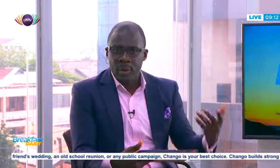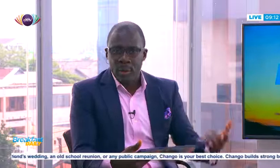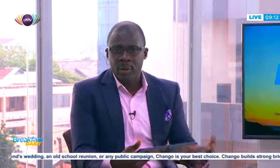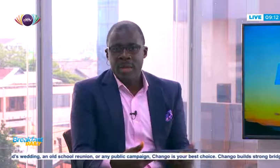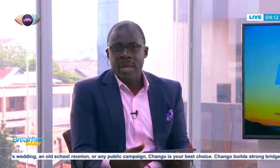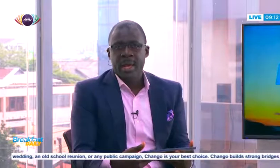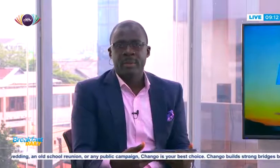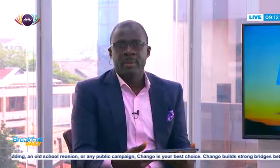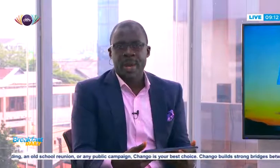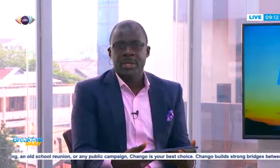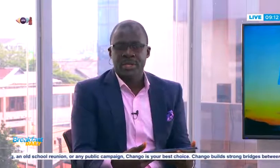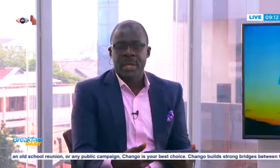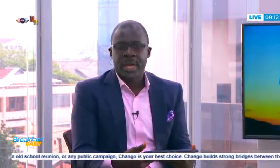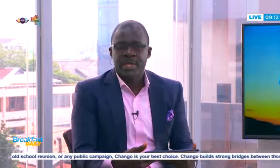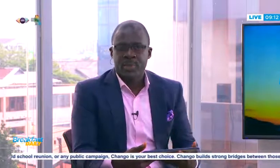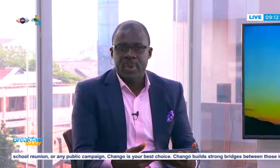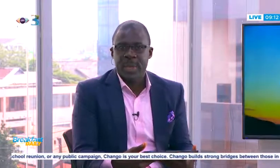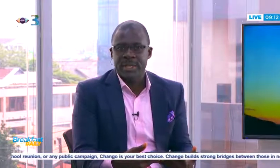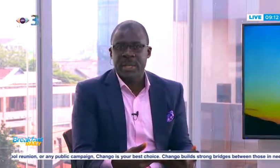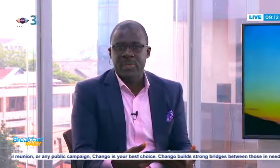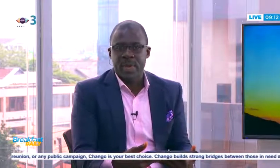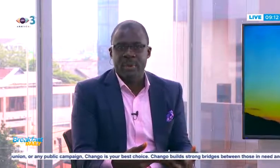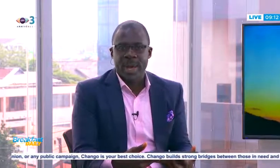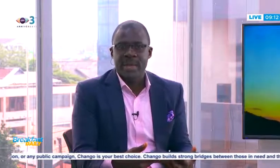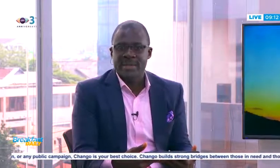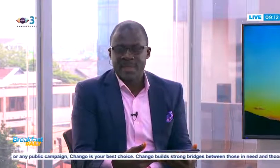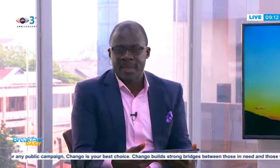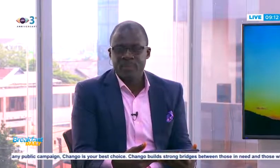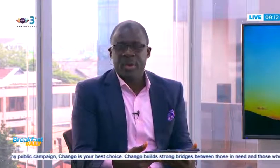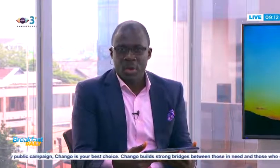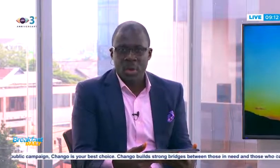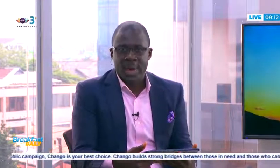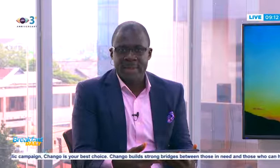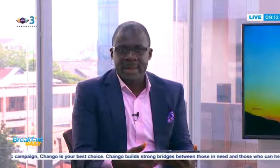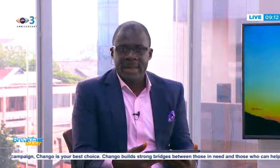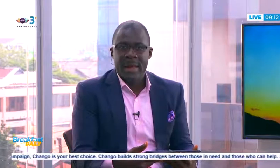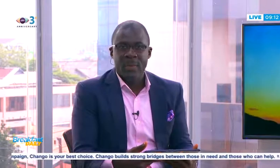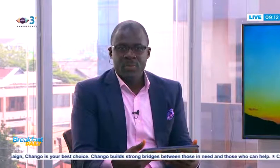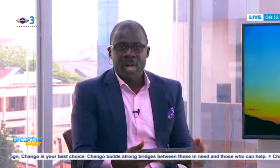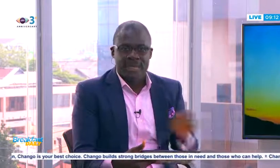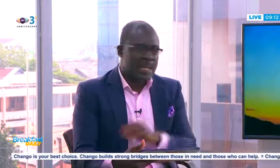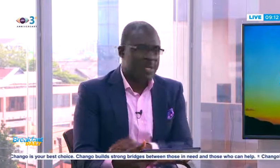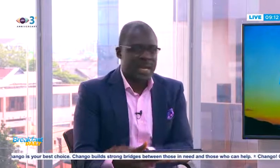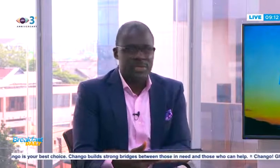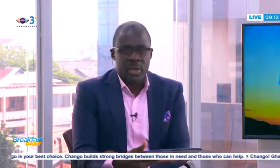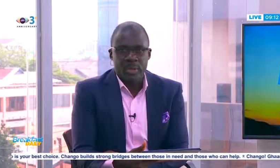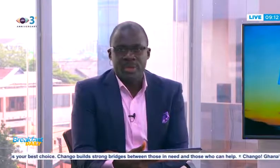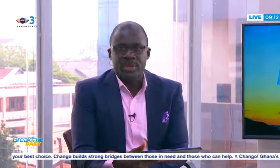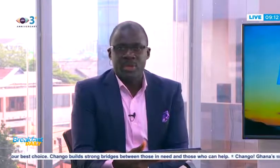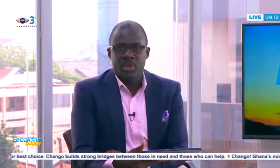download My GHP. My GHP, Buy, Sell, Connect. Now, Atta Nyamekye has joined me on the show this morning.